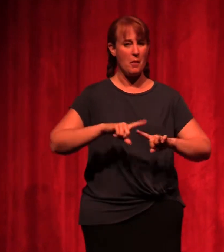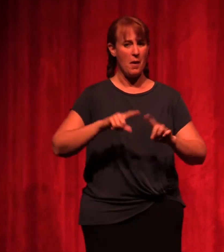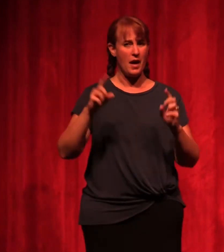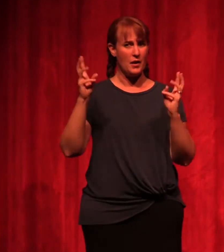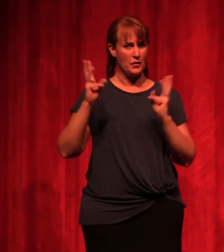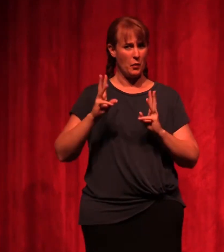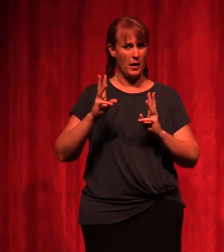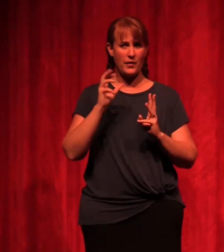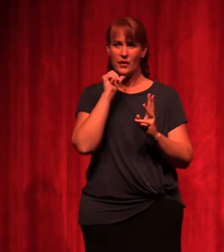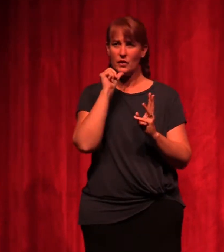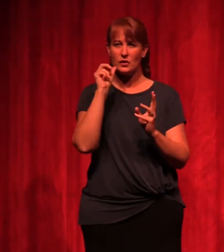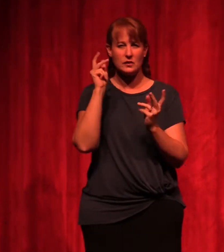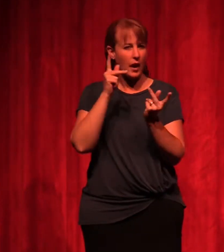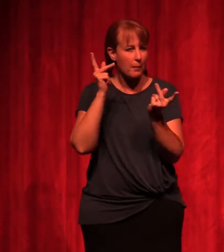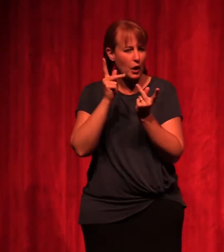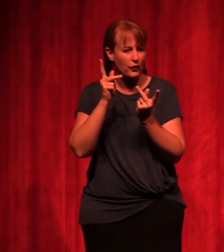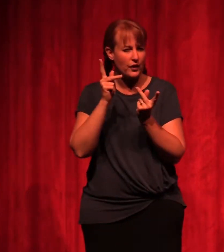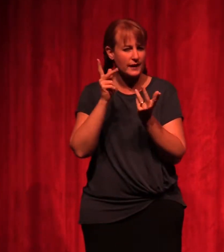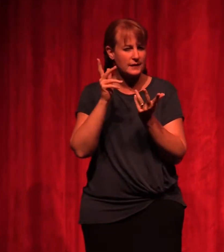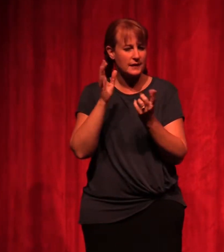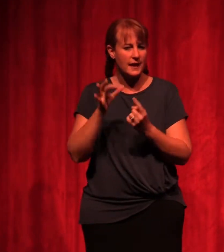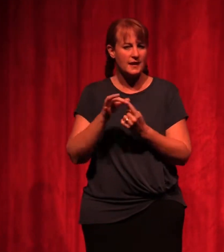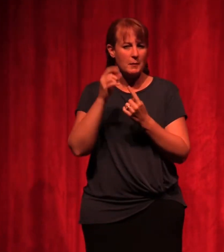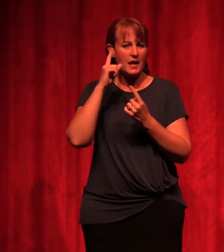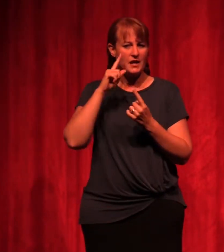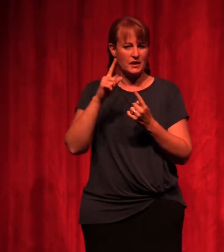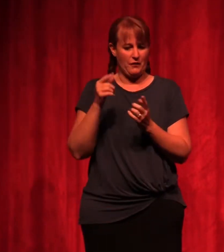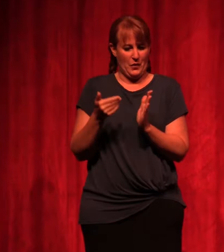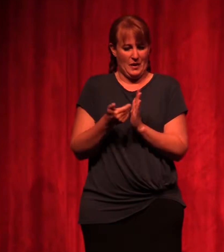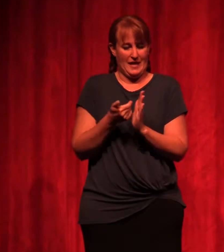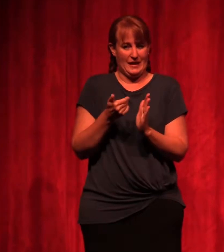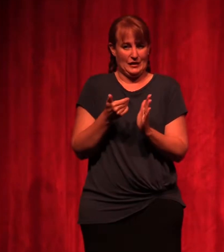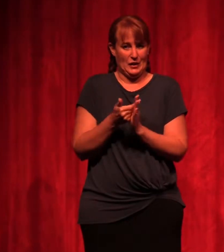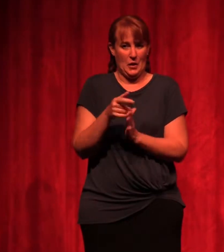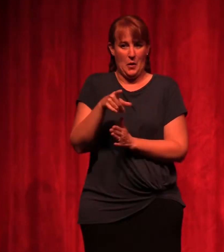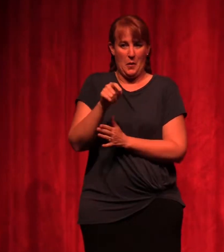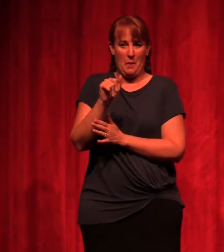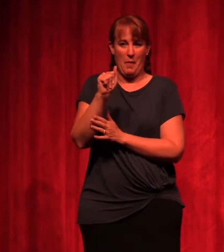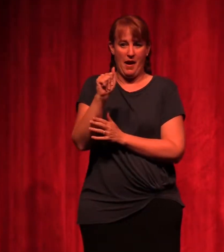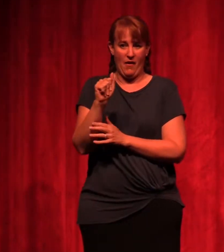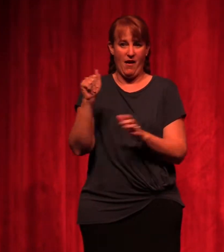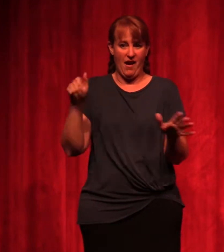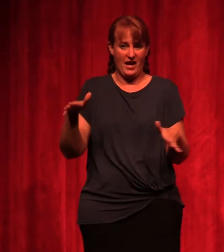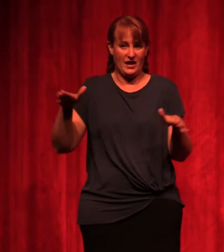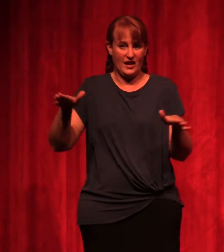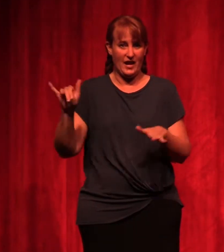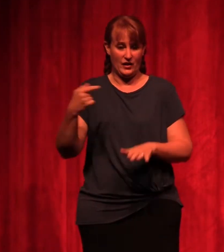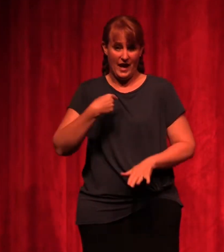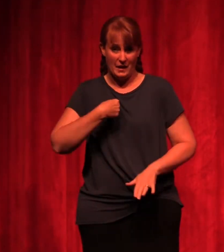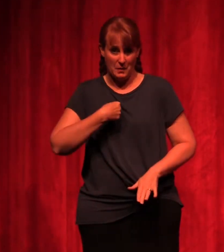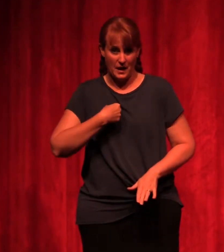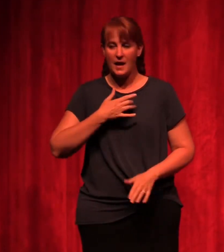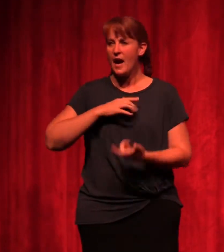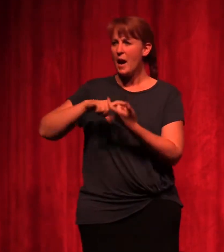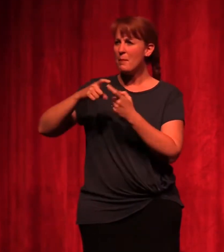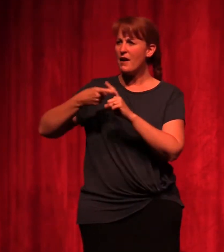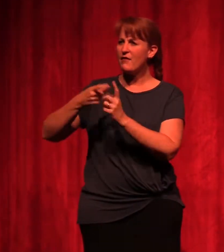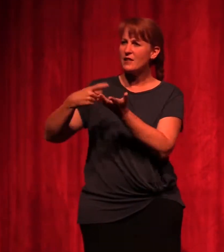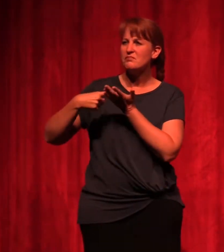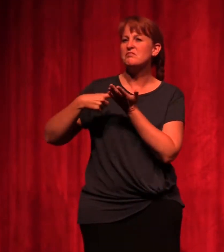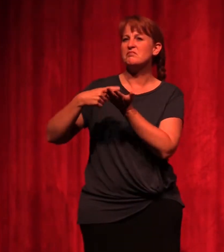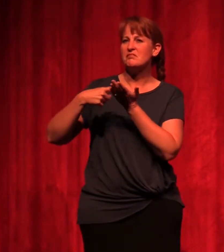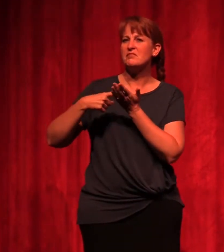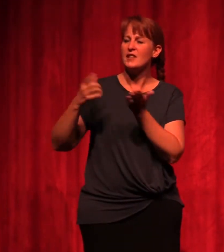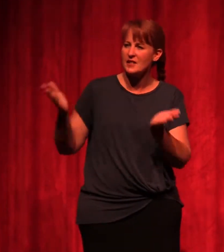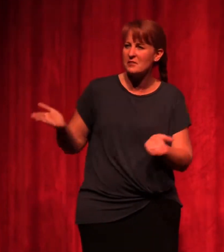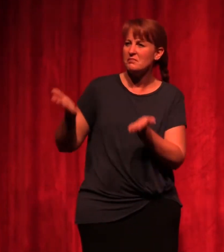weather is not perfect, especially for a fledgling paraglider like me. And as my friends start talking each other